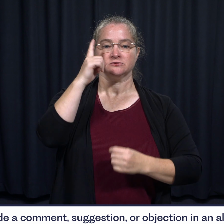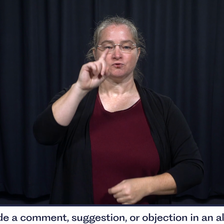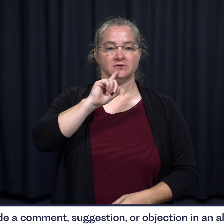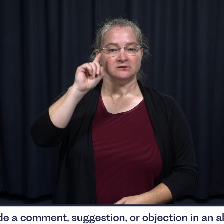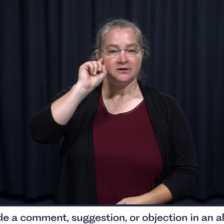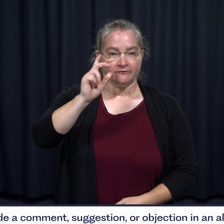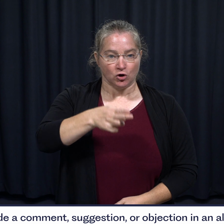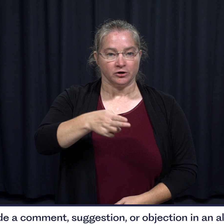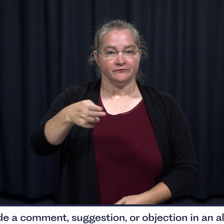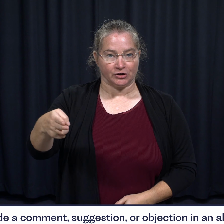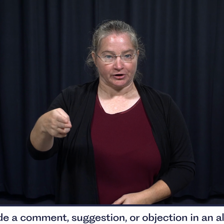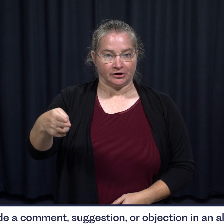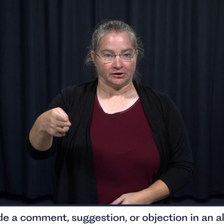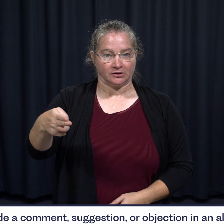Hard of Hearing for assistance.